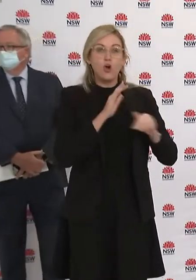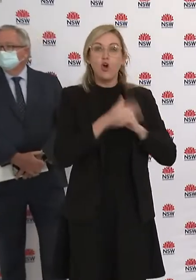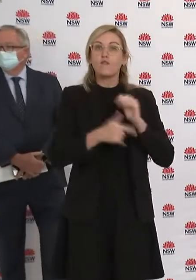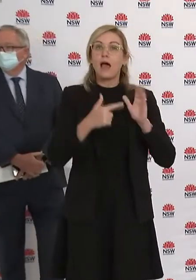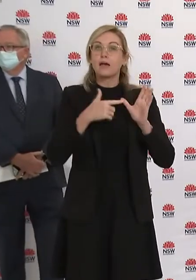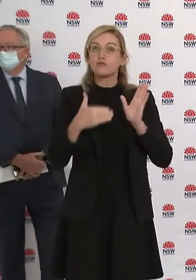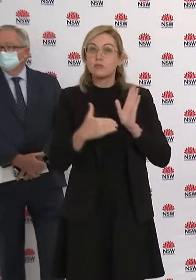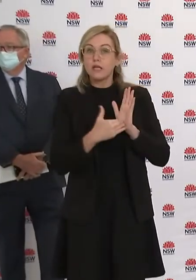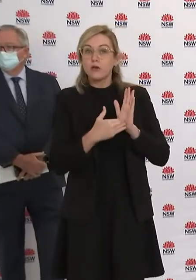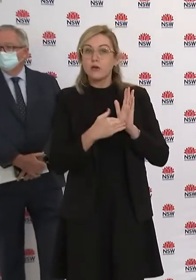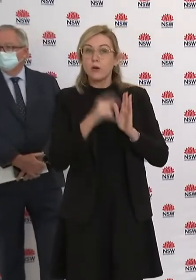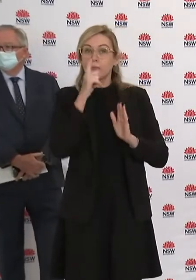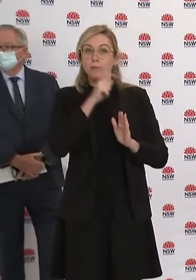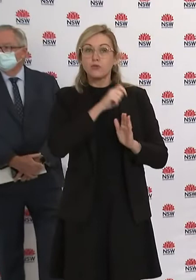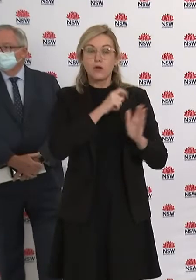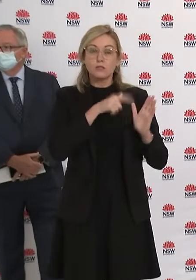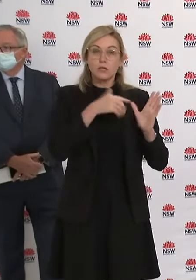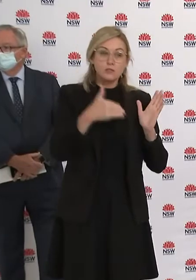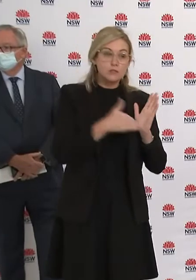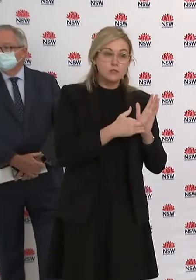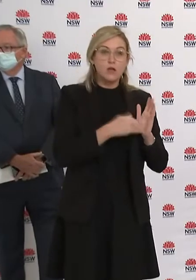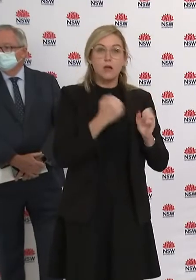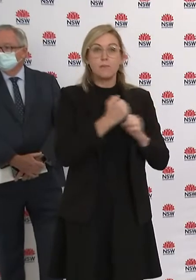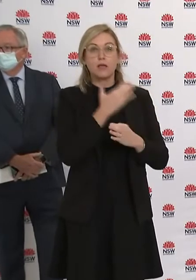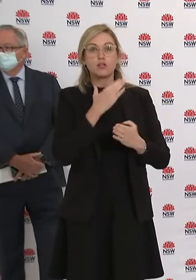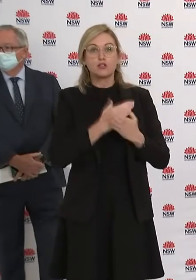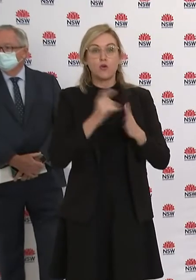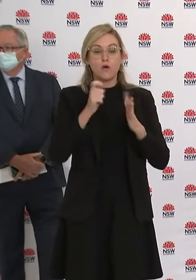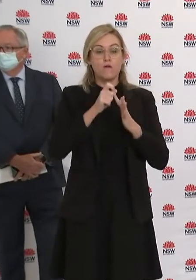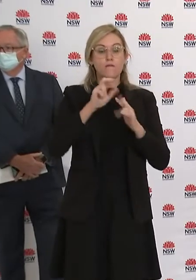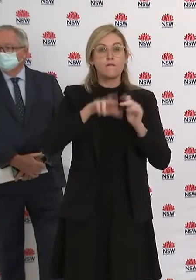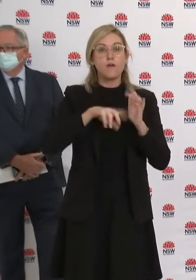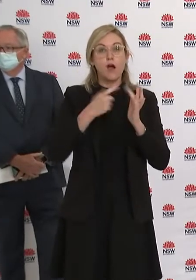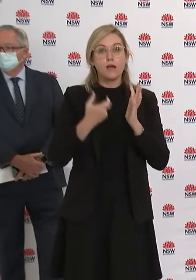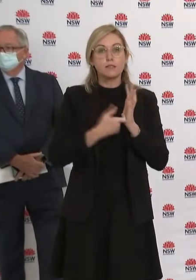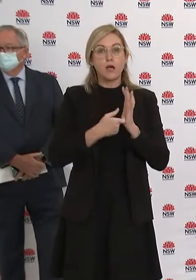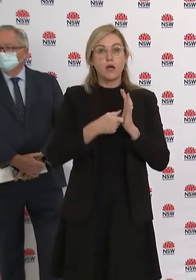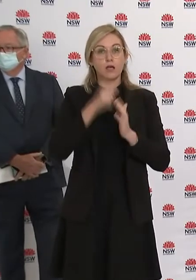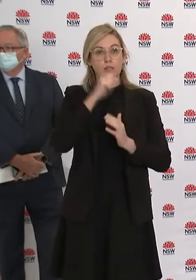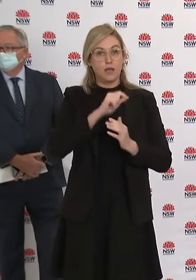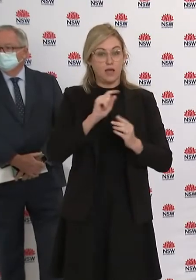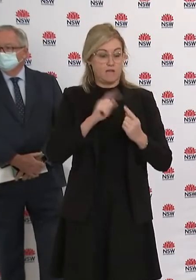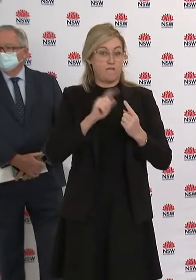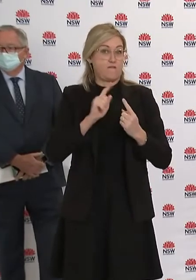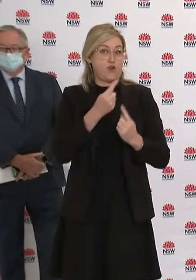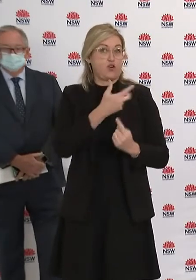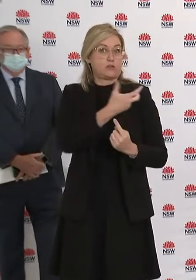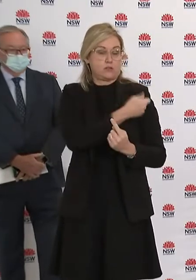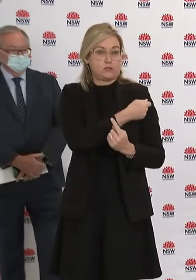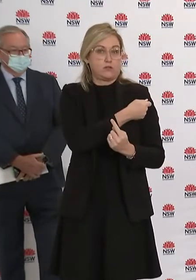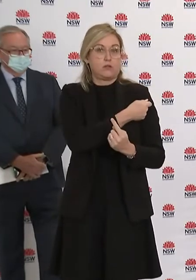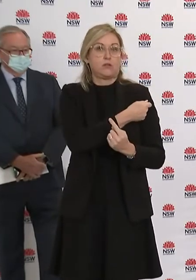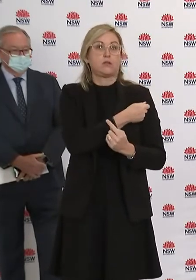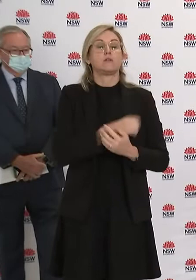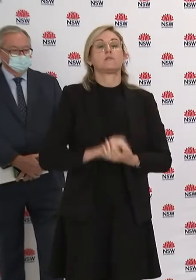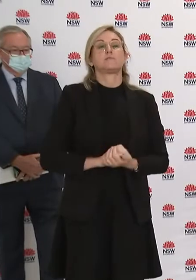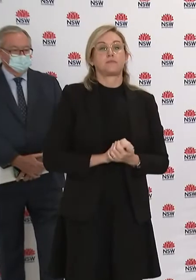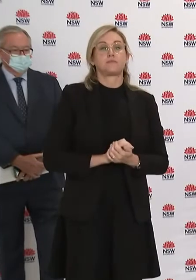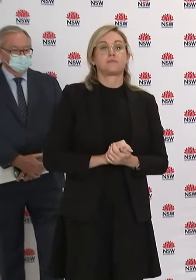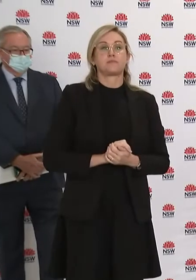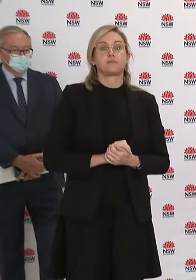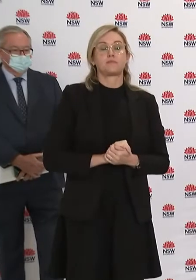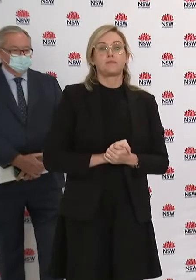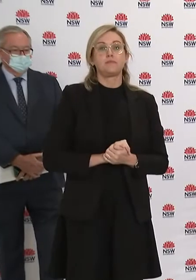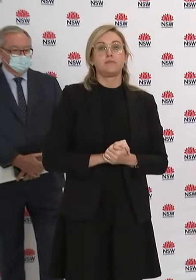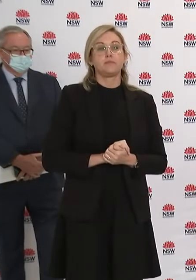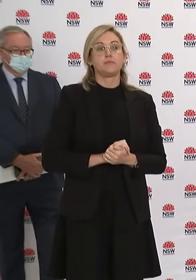includes getting more doses of first doses of Pfizer into arms. And I will ask Dr. Chant to repeat the advice she's given here and also the